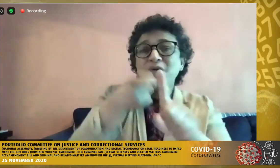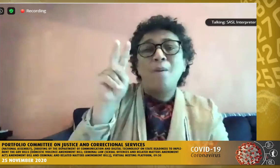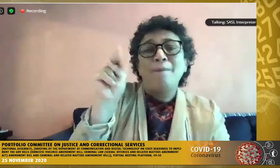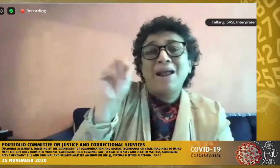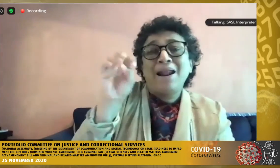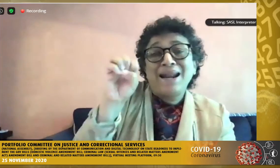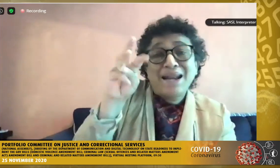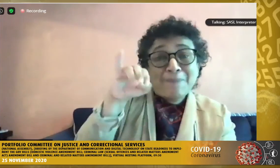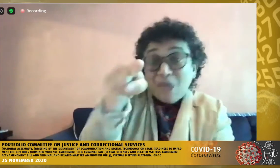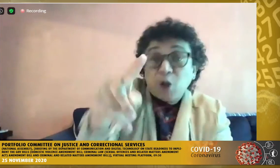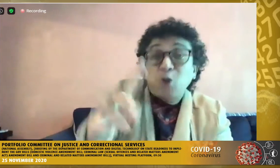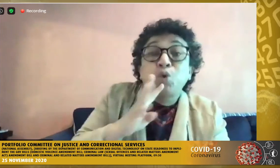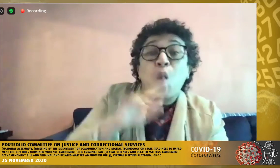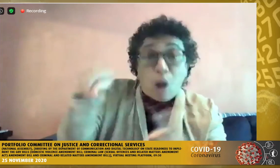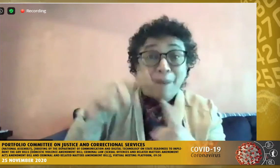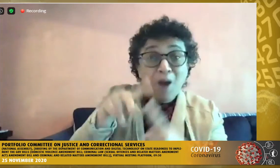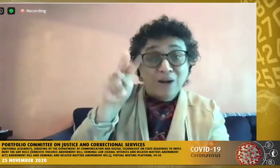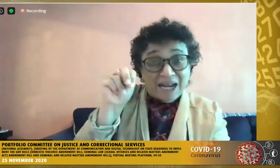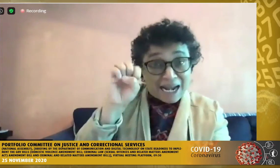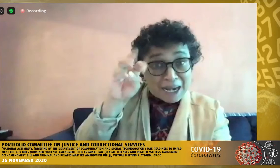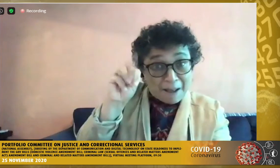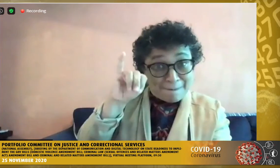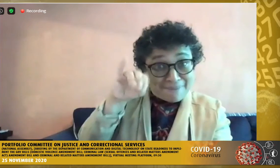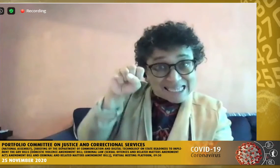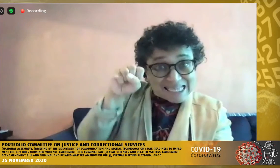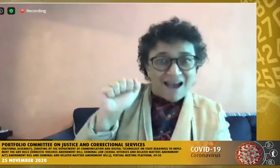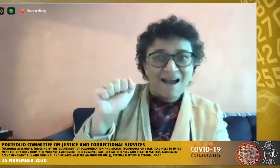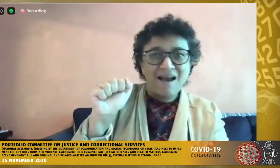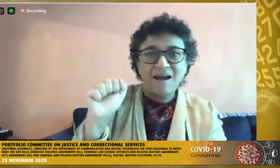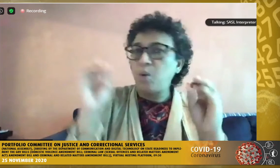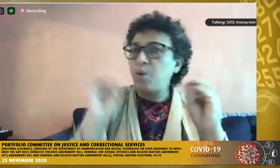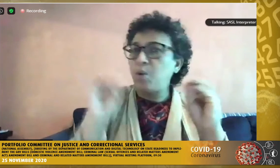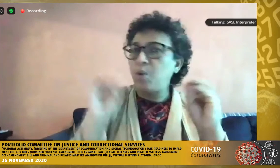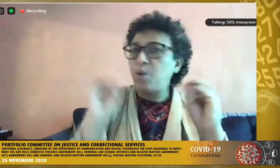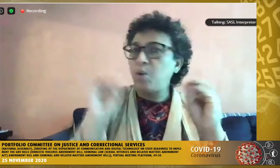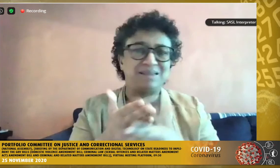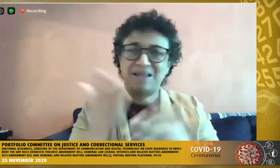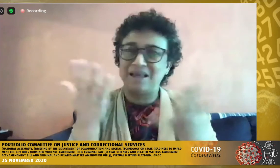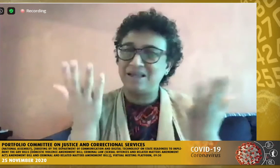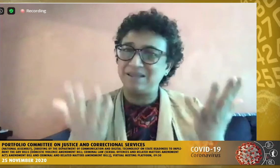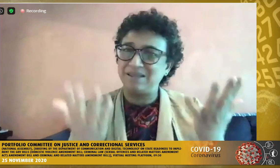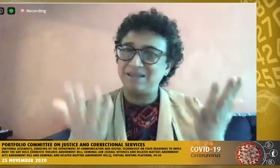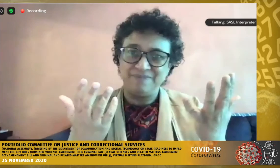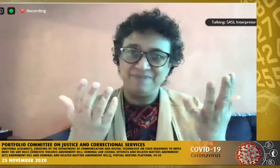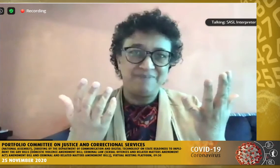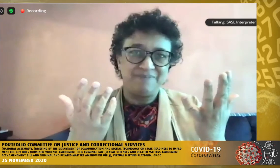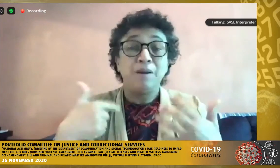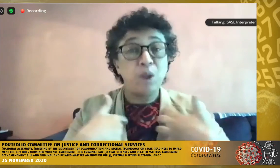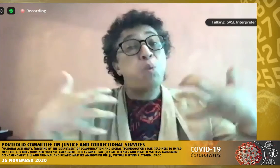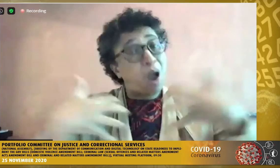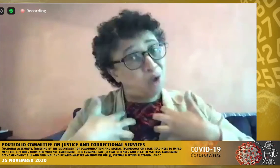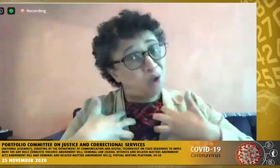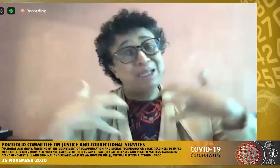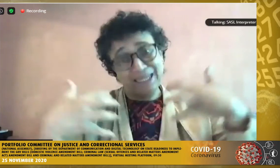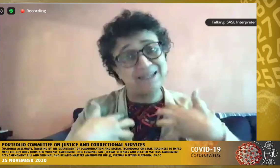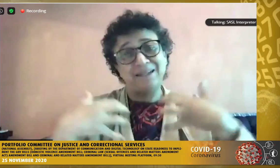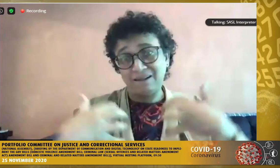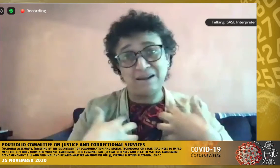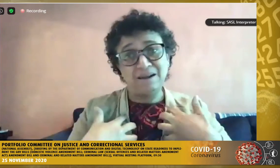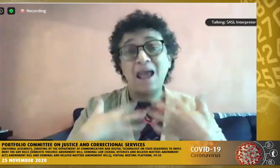want to know what's in the video, but there was no access, there was no subtitles, there was no sign language